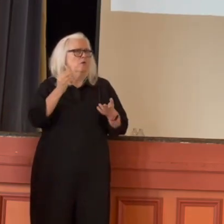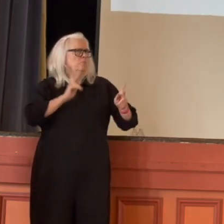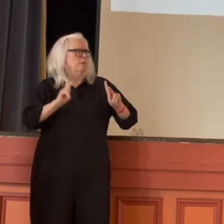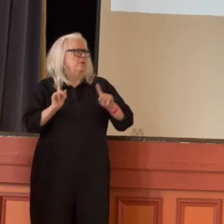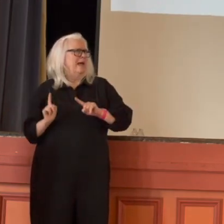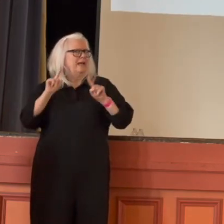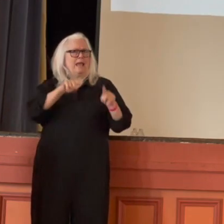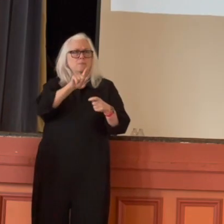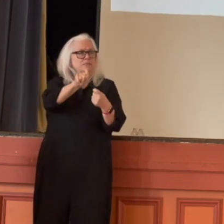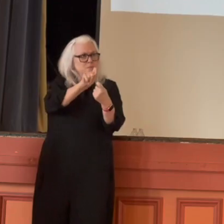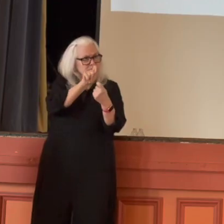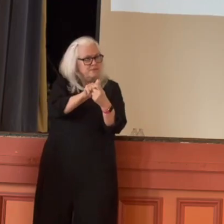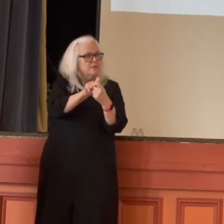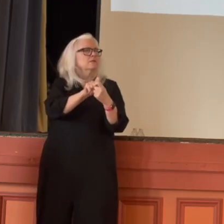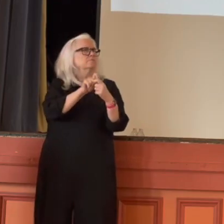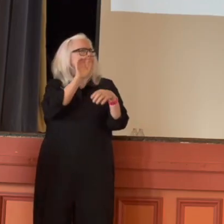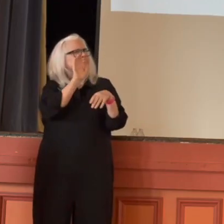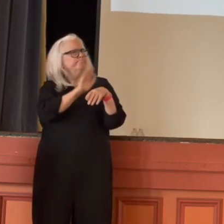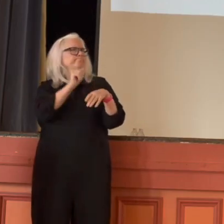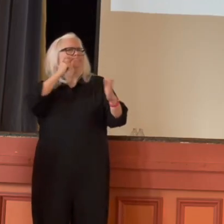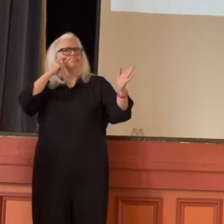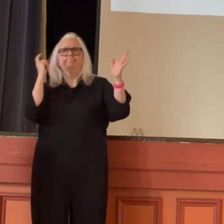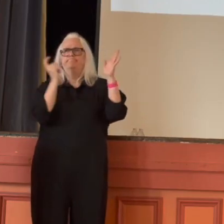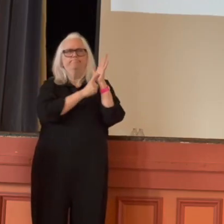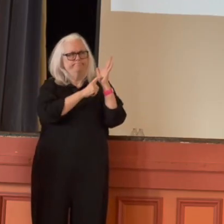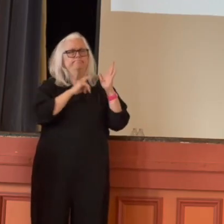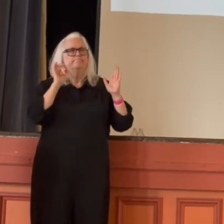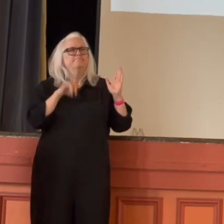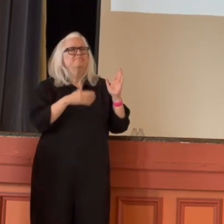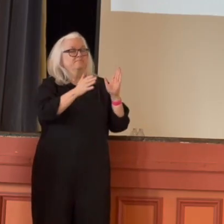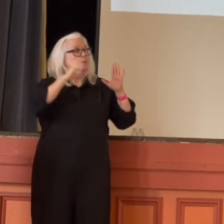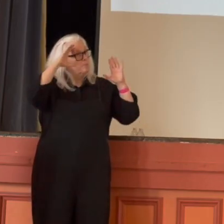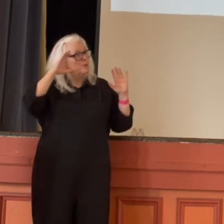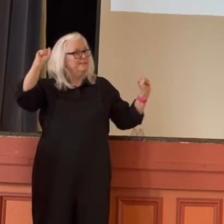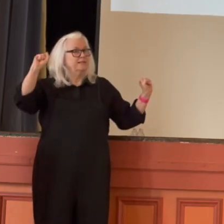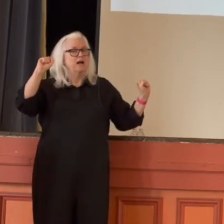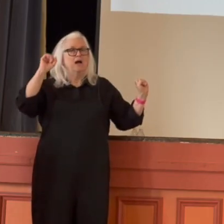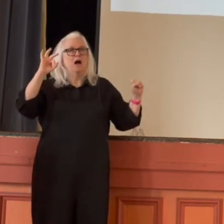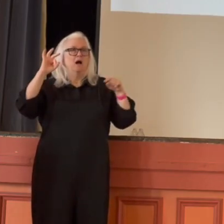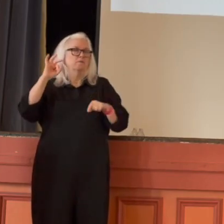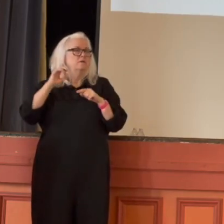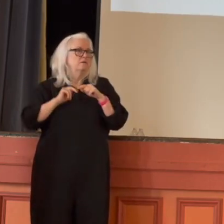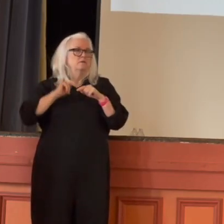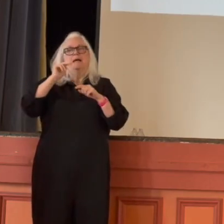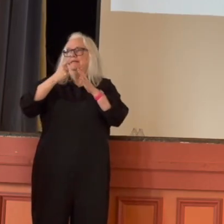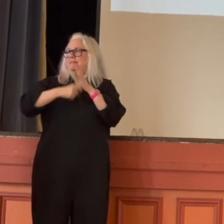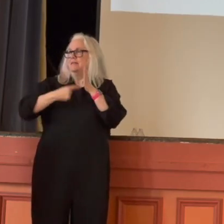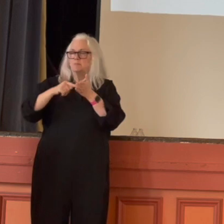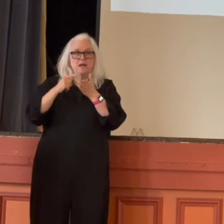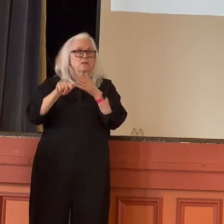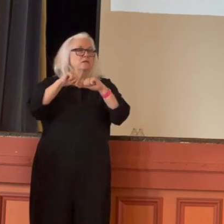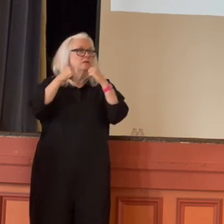A specific shout out, we do have with us the president of the Northland Beltline Taxpayers Association,